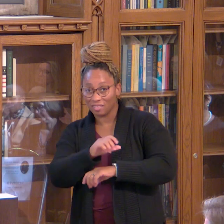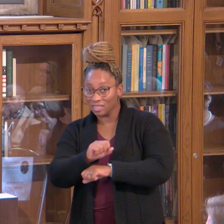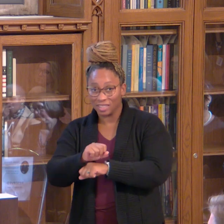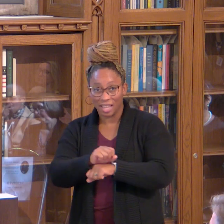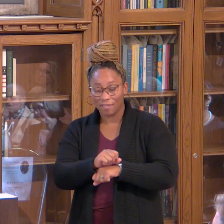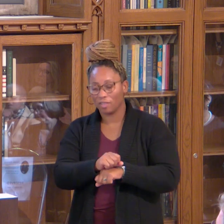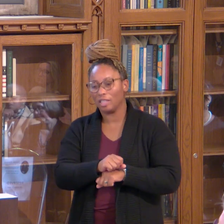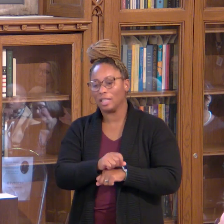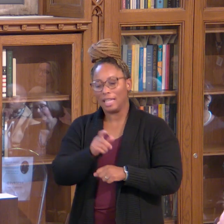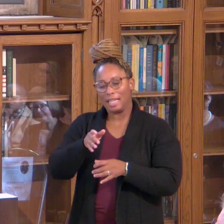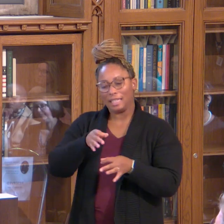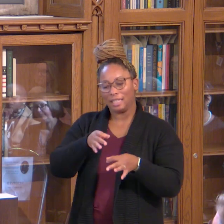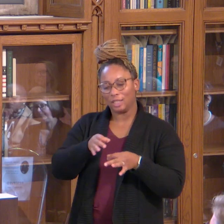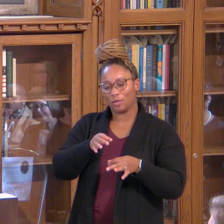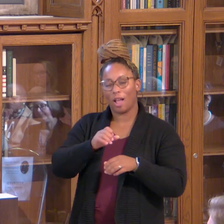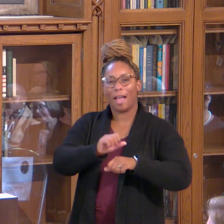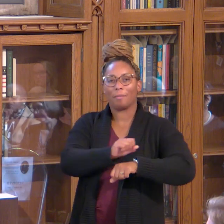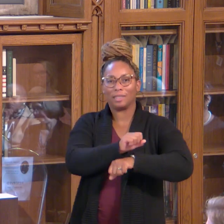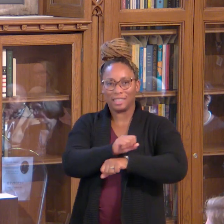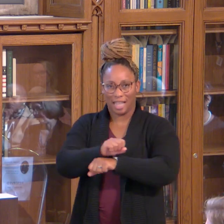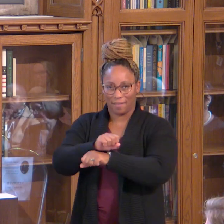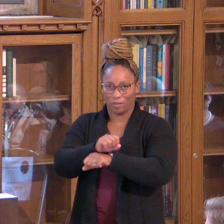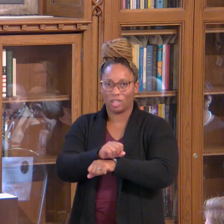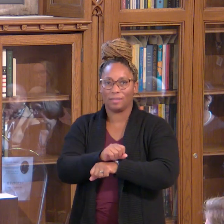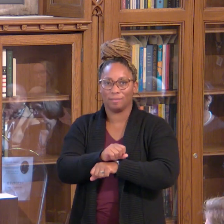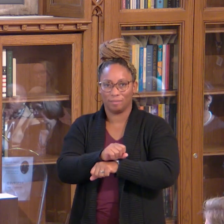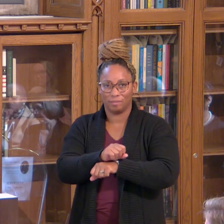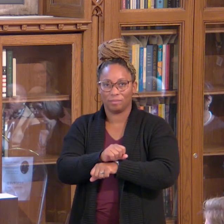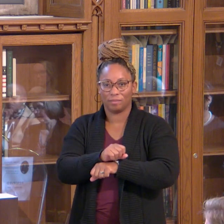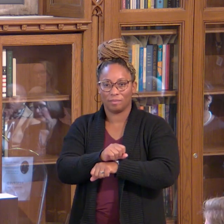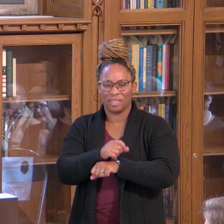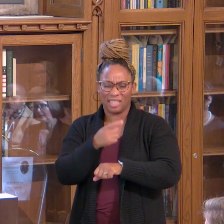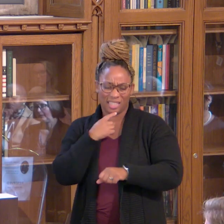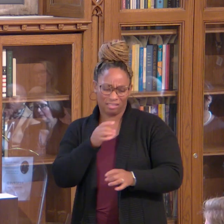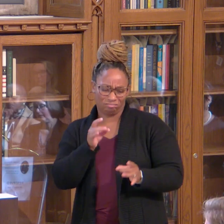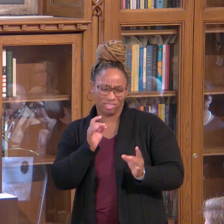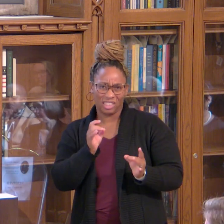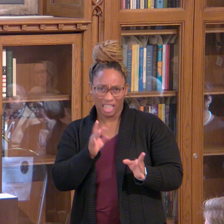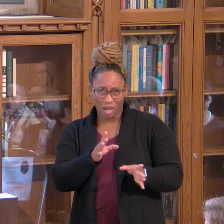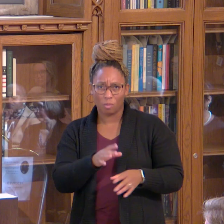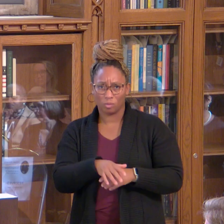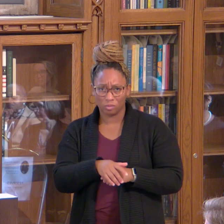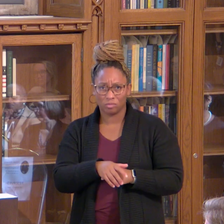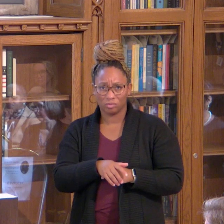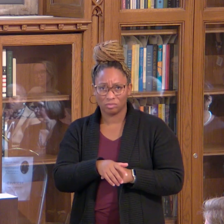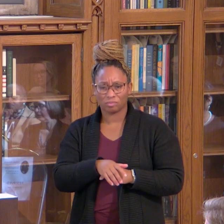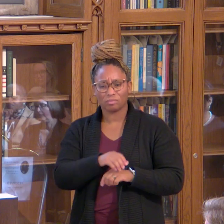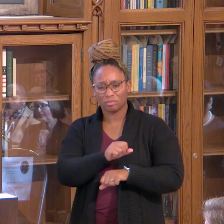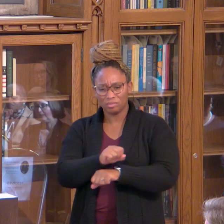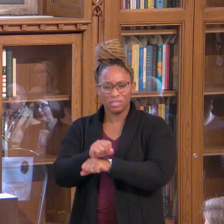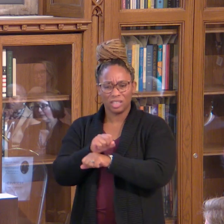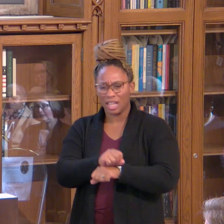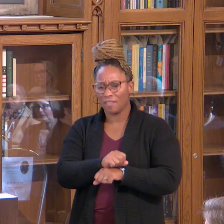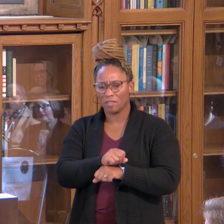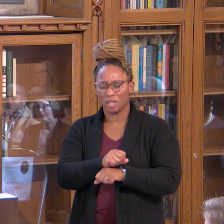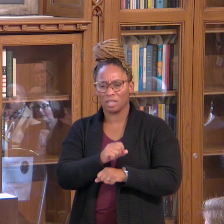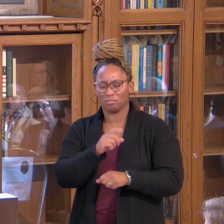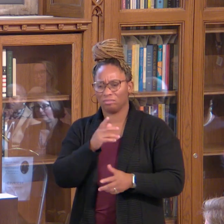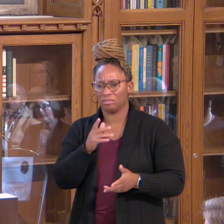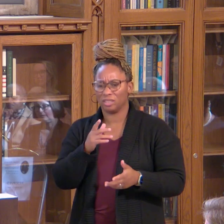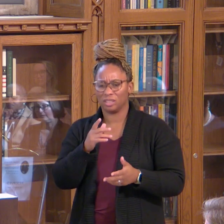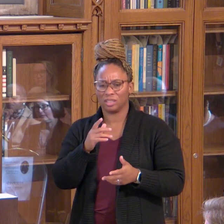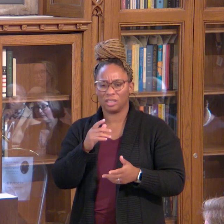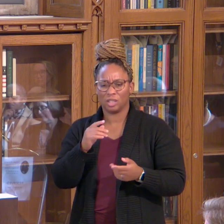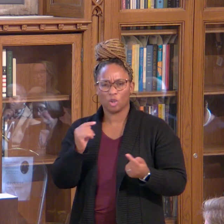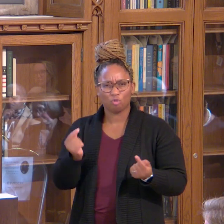slavery described the slavery they it described slavery as terrible it described slavery as totalizing as